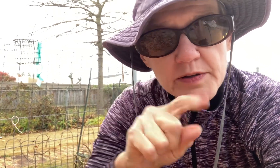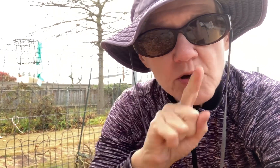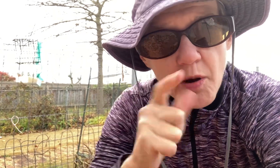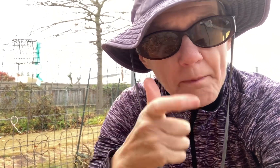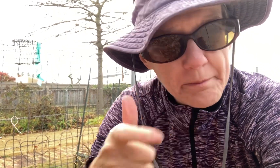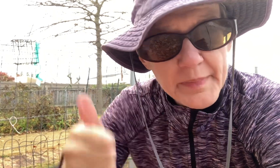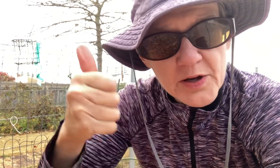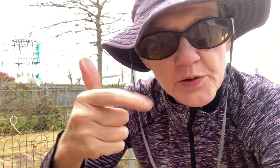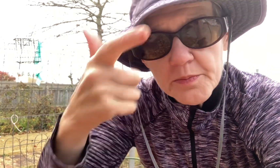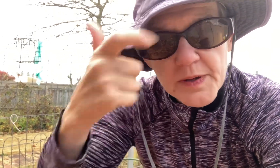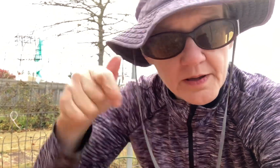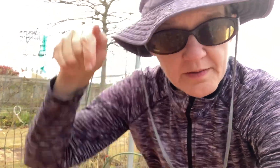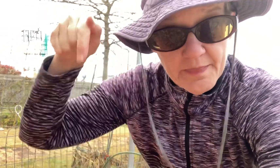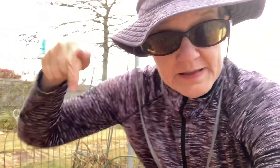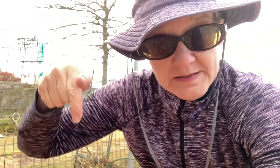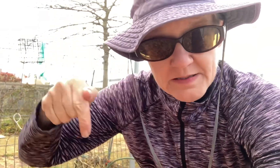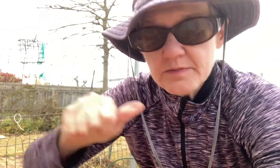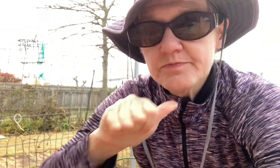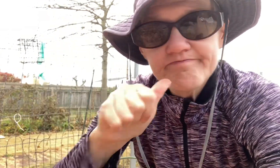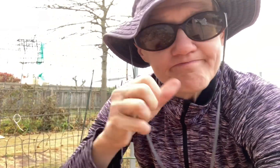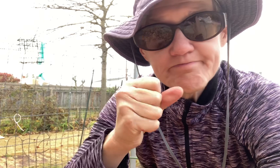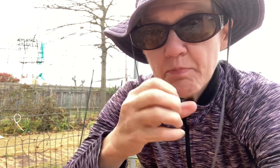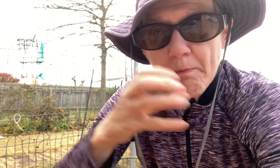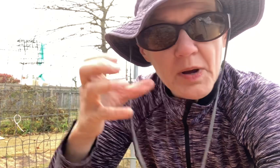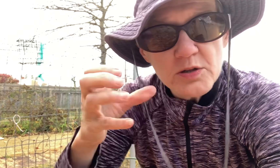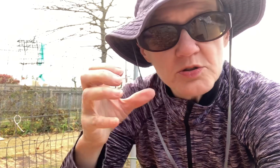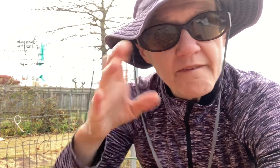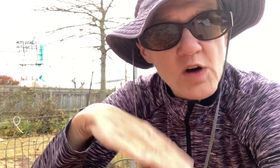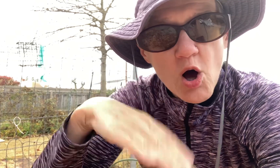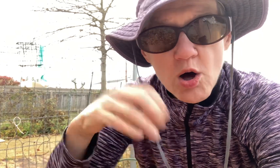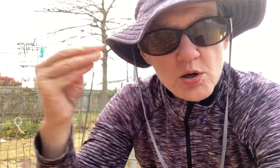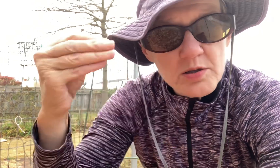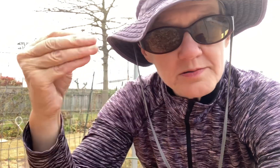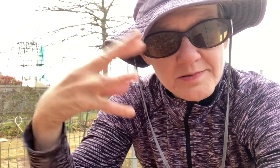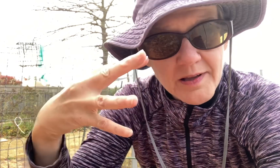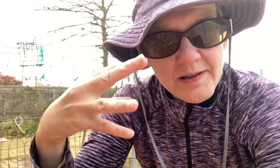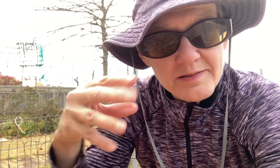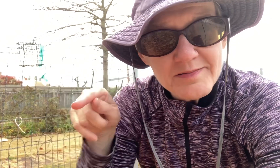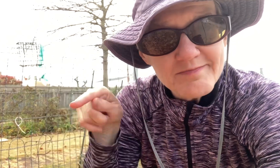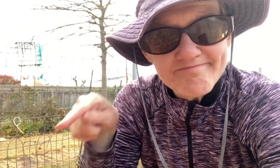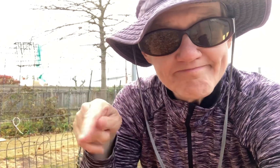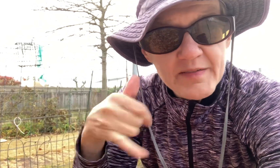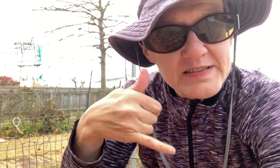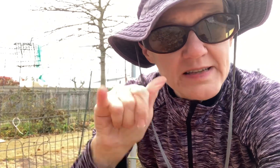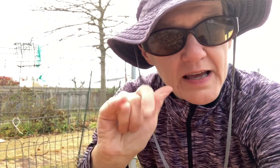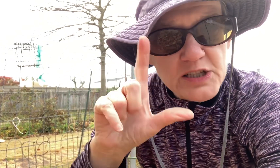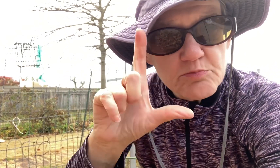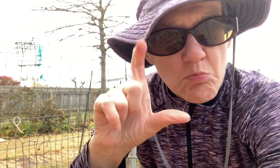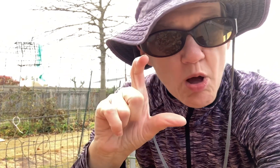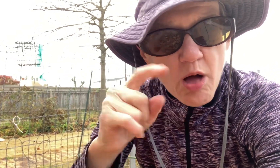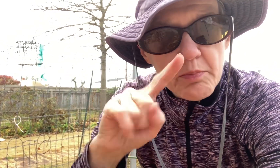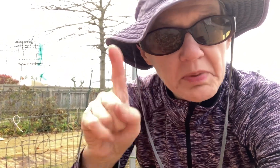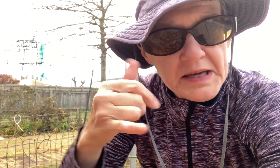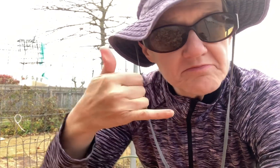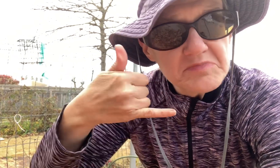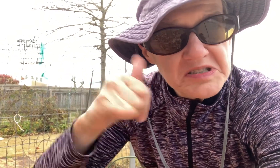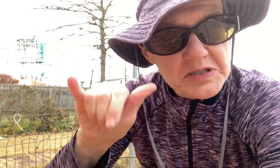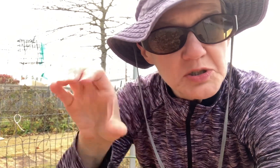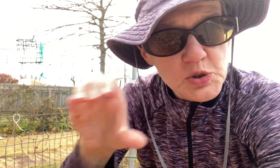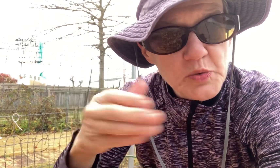really small. We have other areas that are bigger, but this area doesn't get much fall sun. They're still small, but